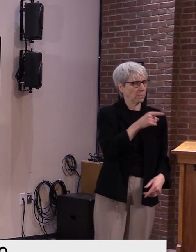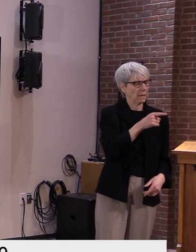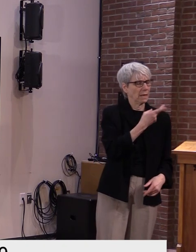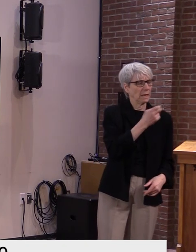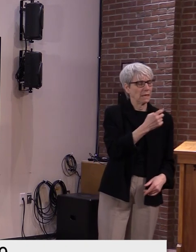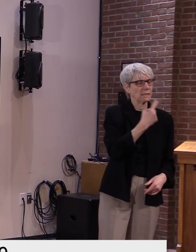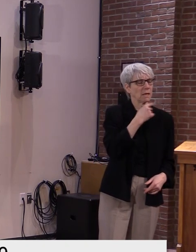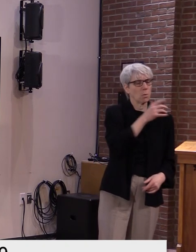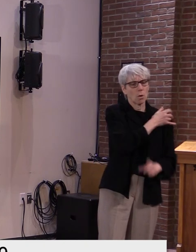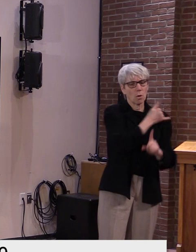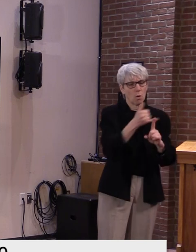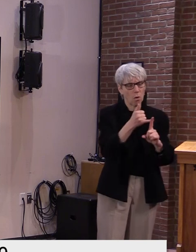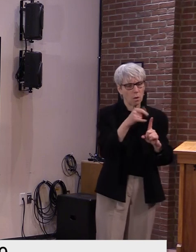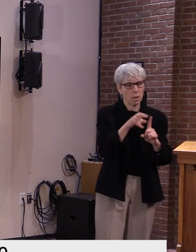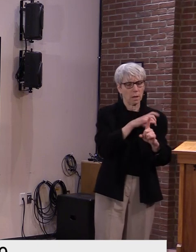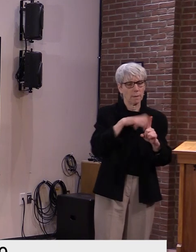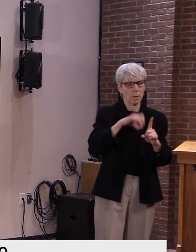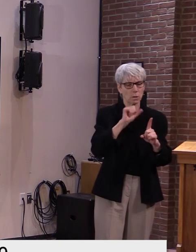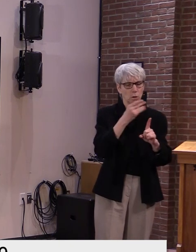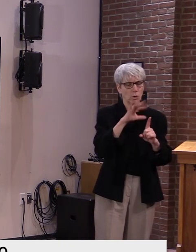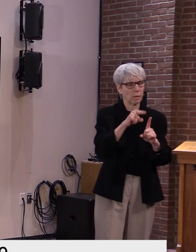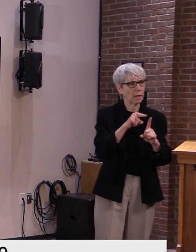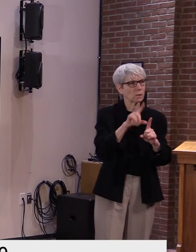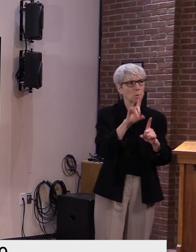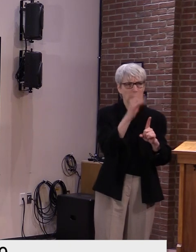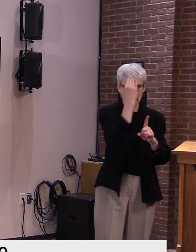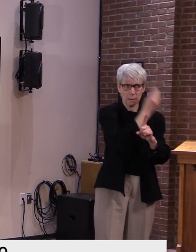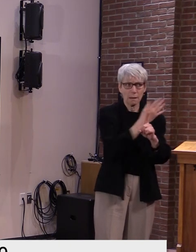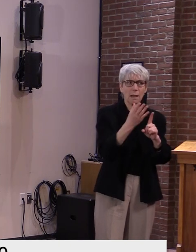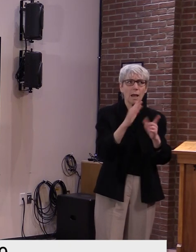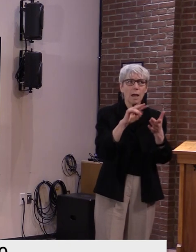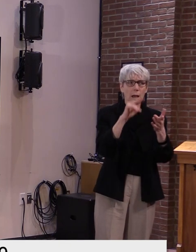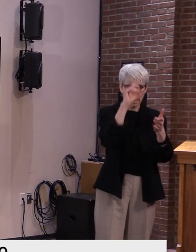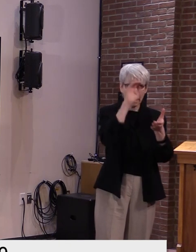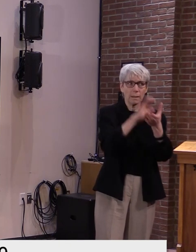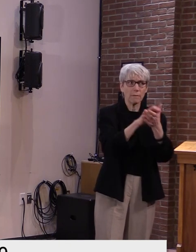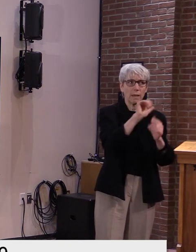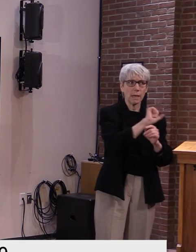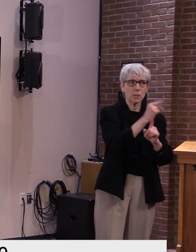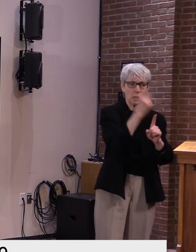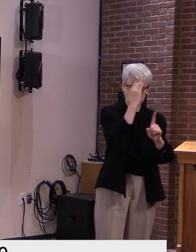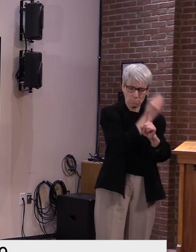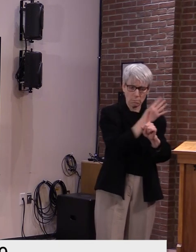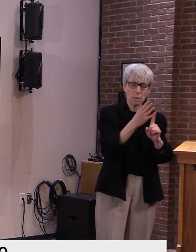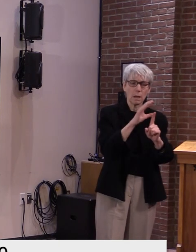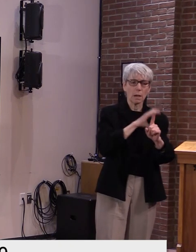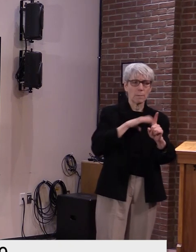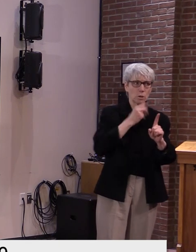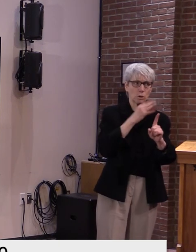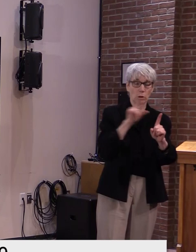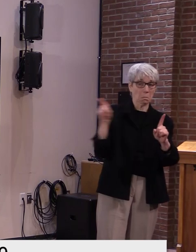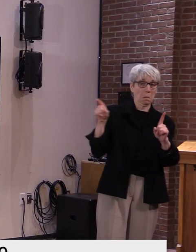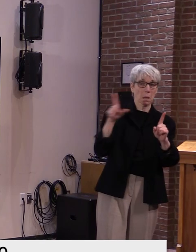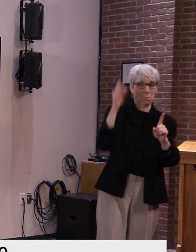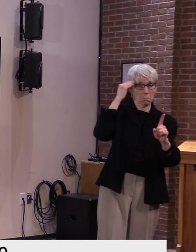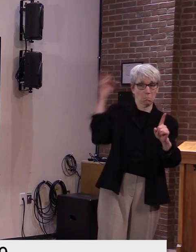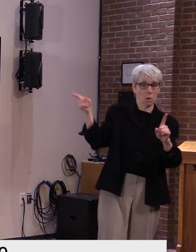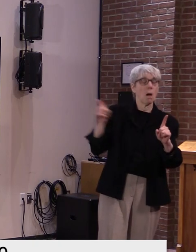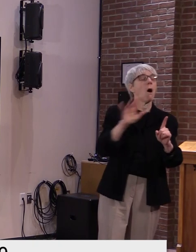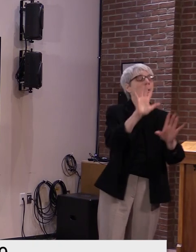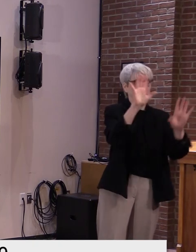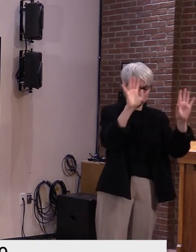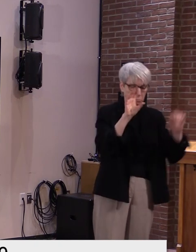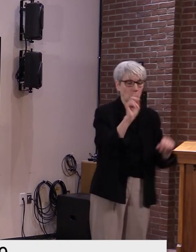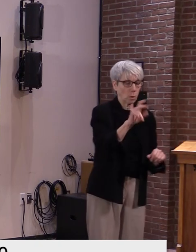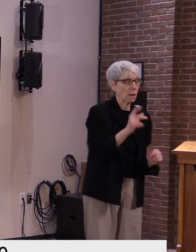Commissioner Sherling directly. So that. Oh, okay. Well, maybe he did. I'll let Commissioner Sherling answer whether